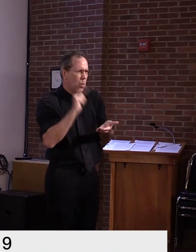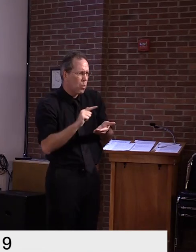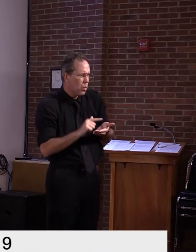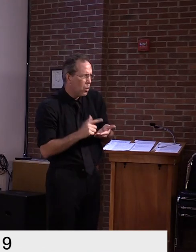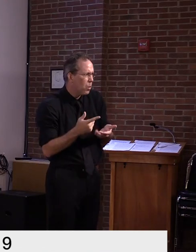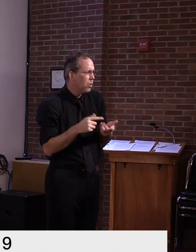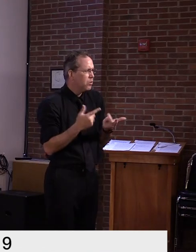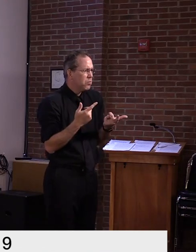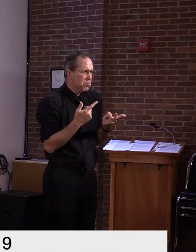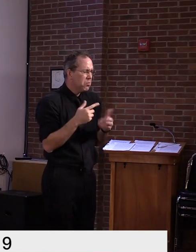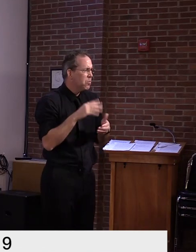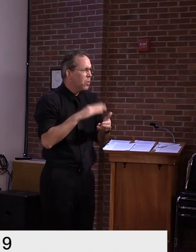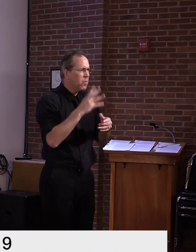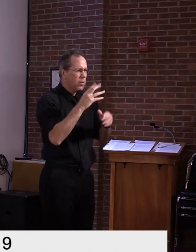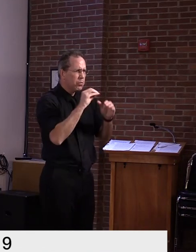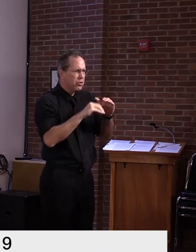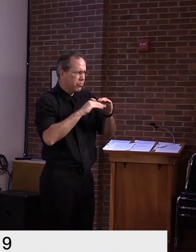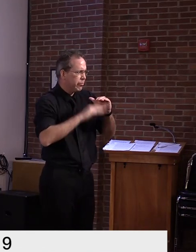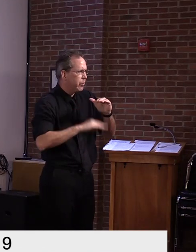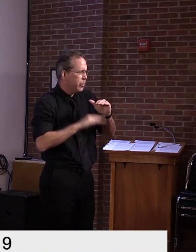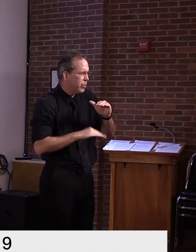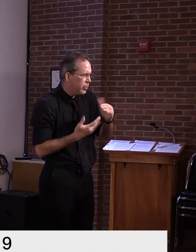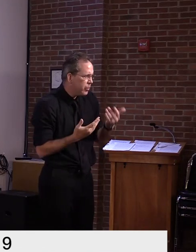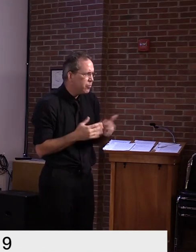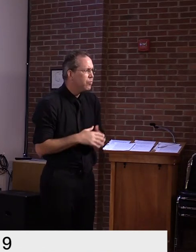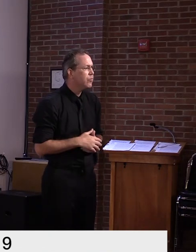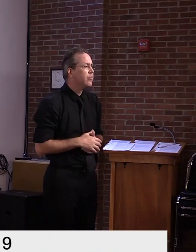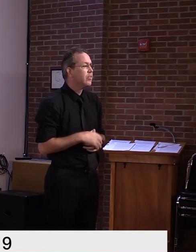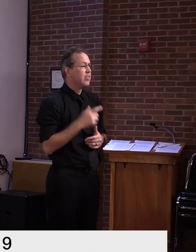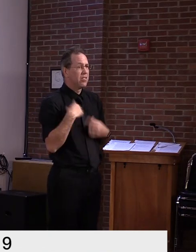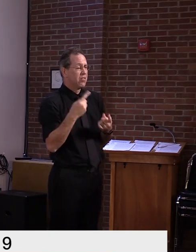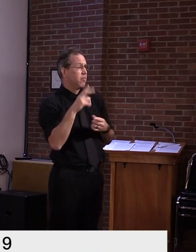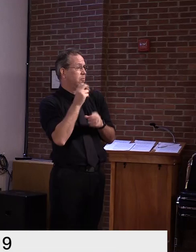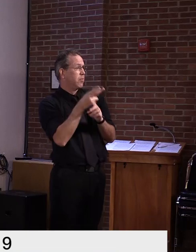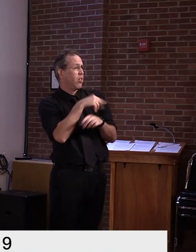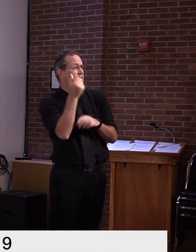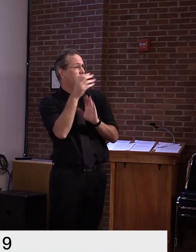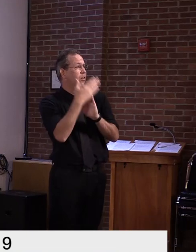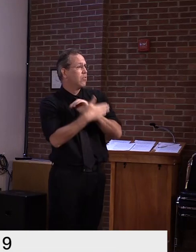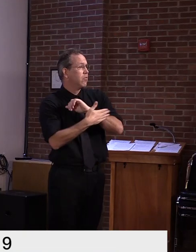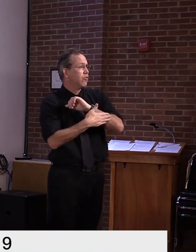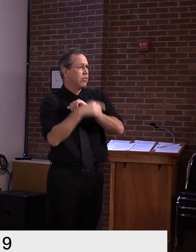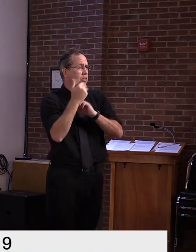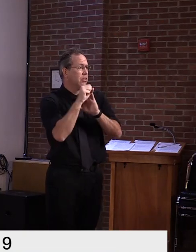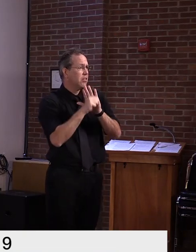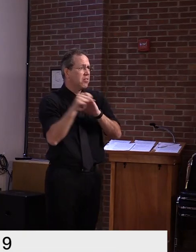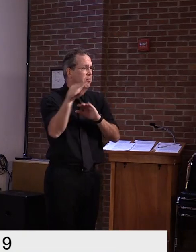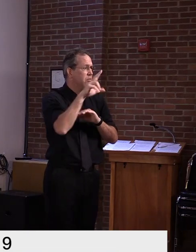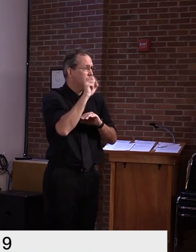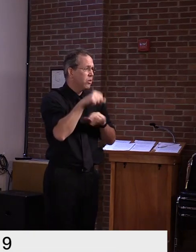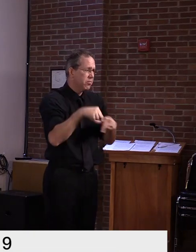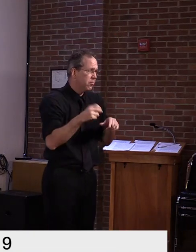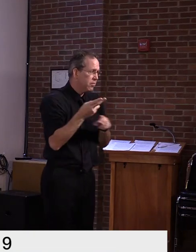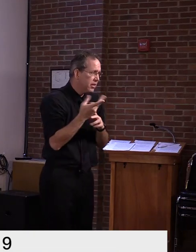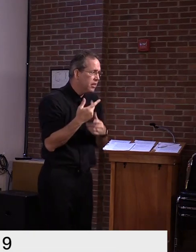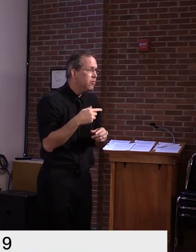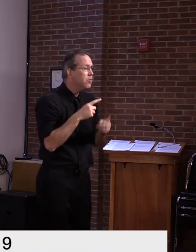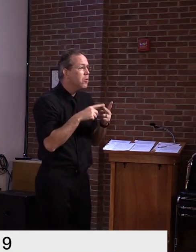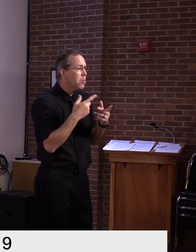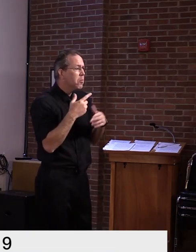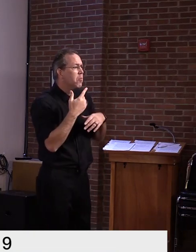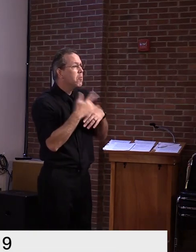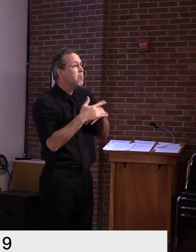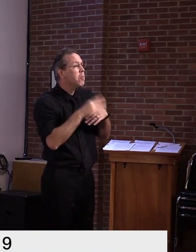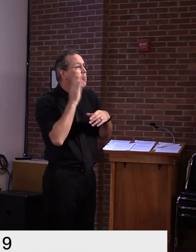the country. And then in terms of hospital capacity, we still have a pretty strong hospital capacity if any of those other